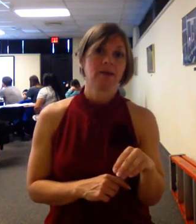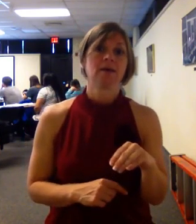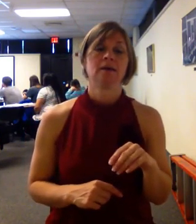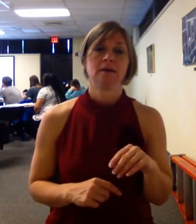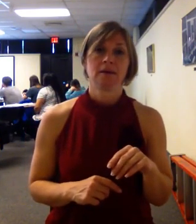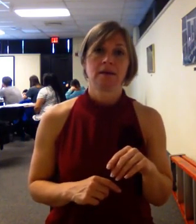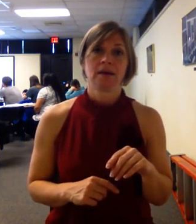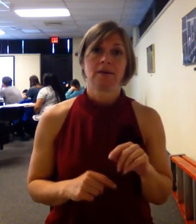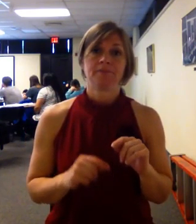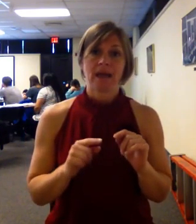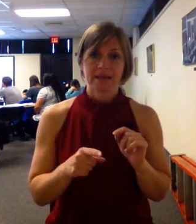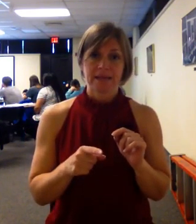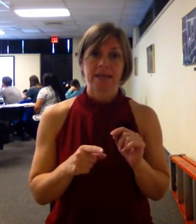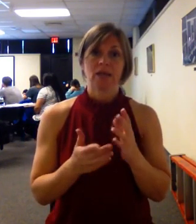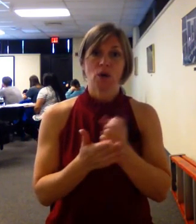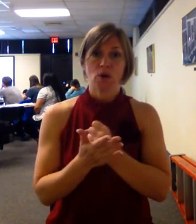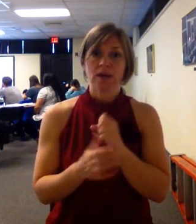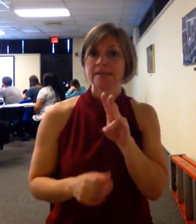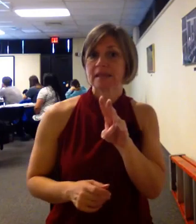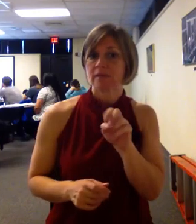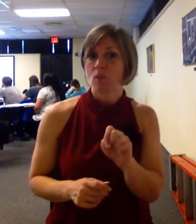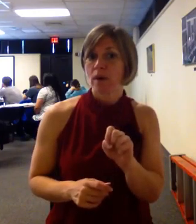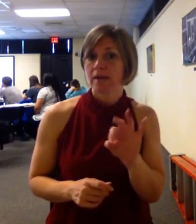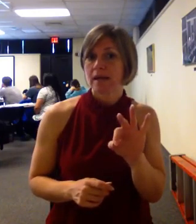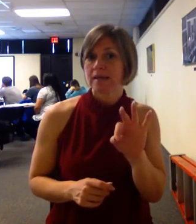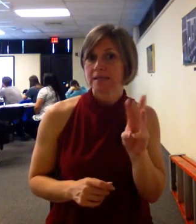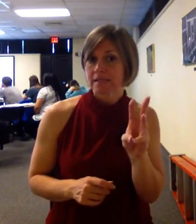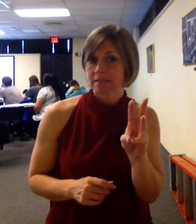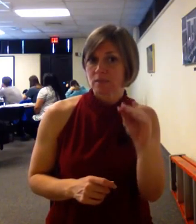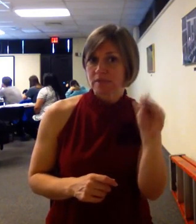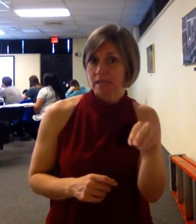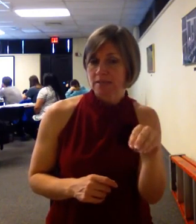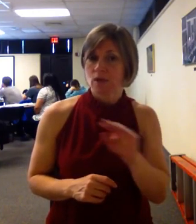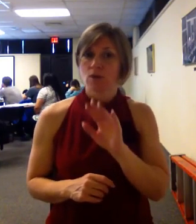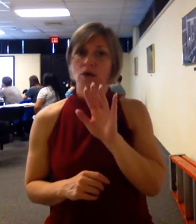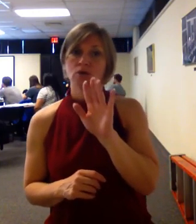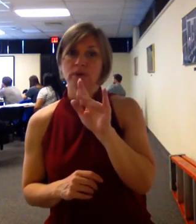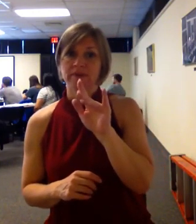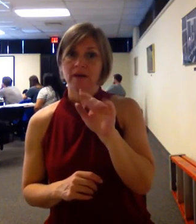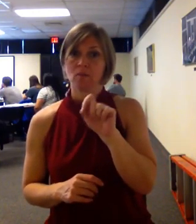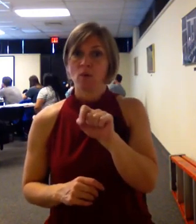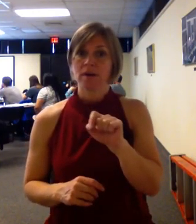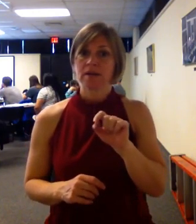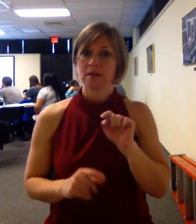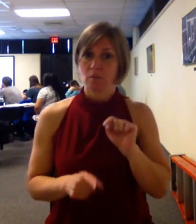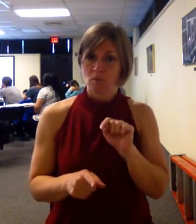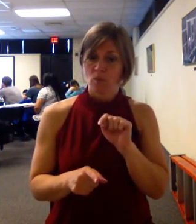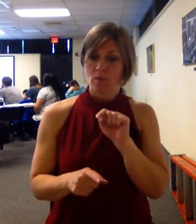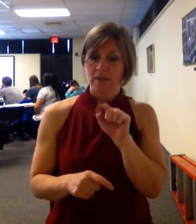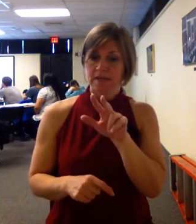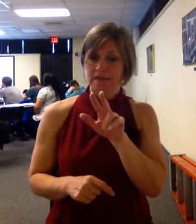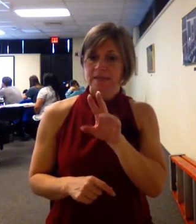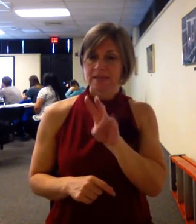and it earned 7.96%. So 25% or 0.25 times the 7.96%.